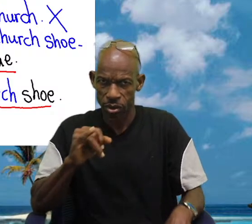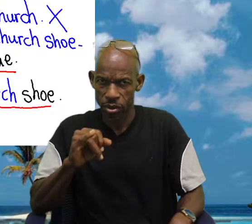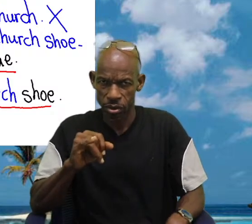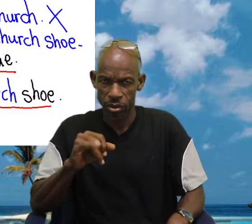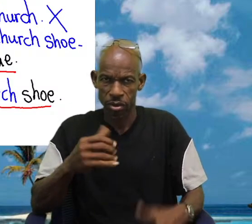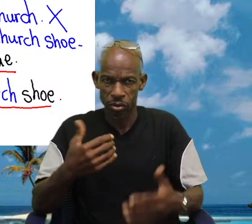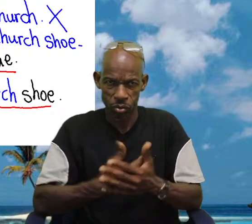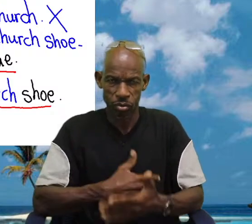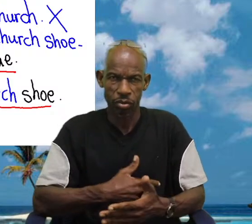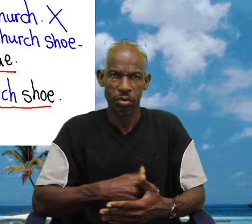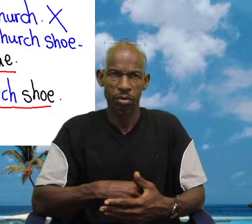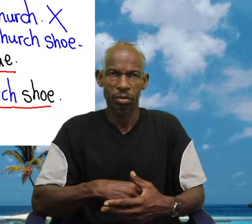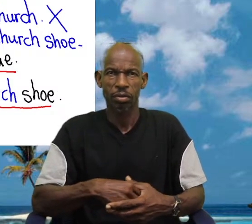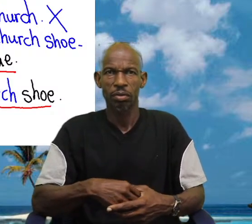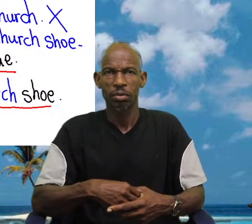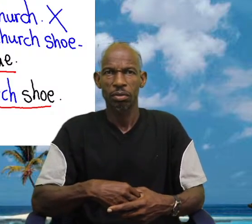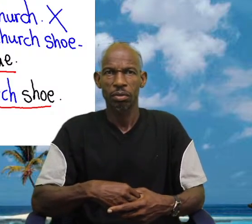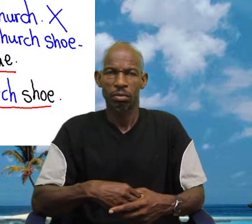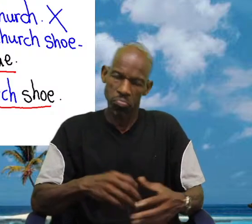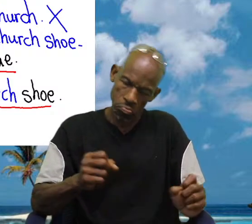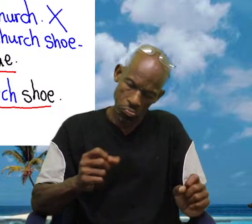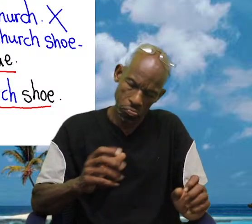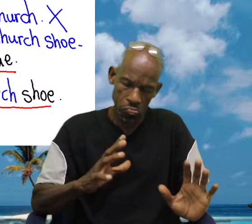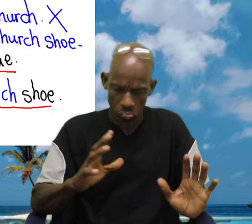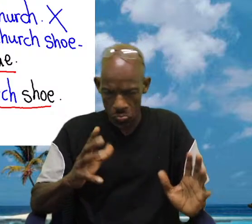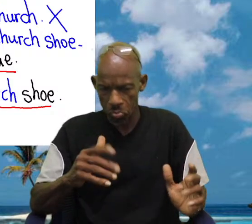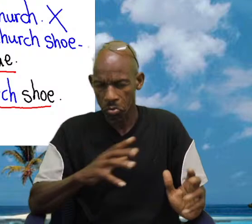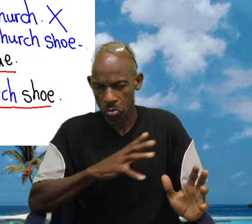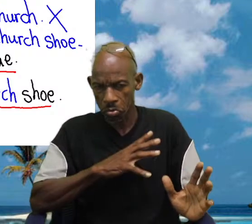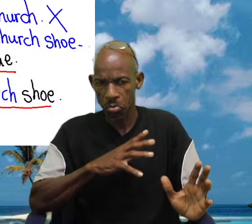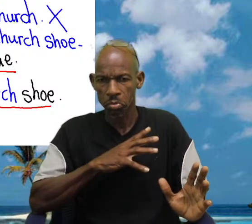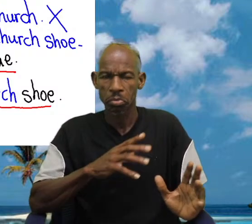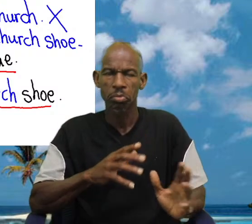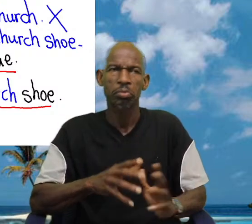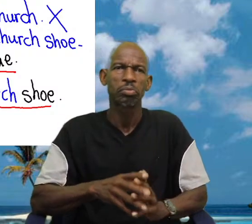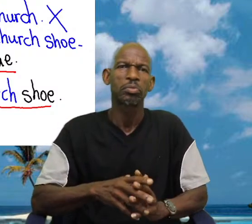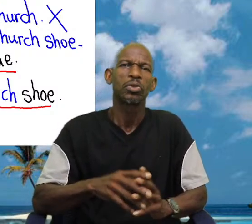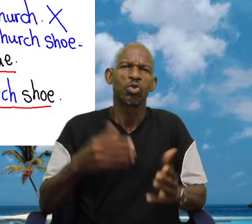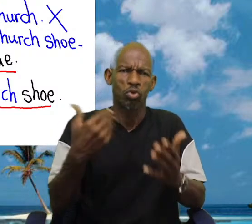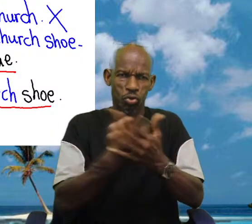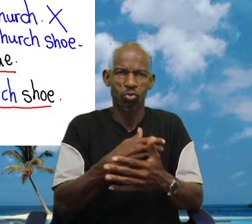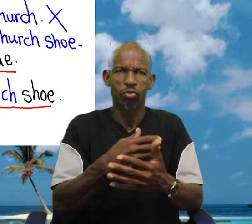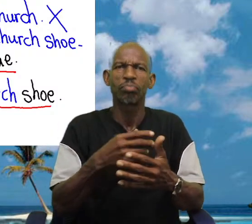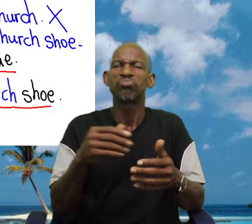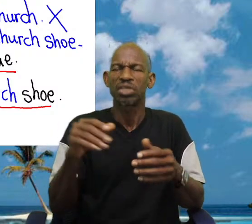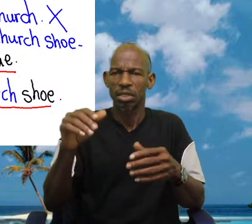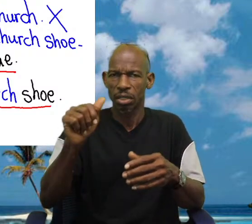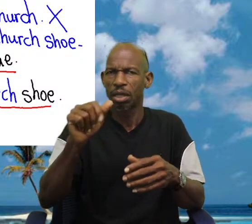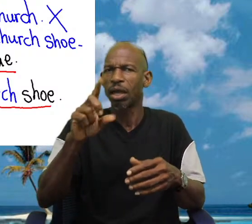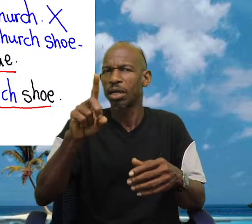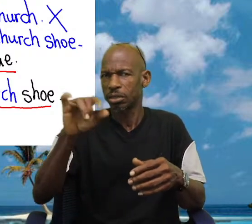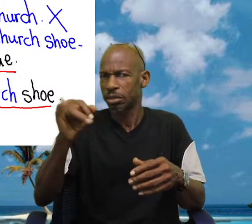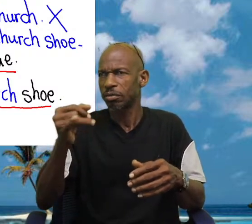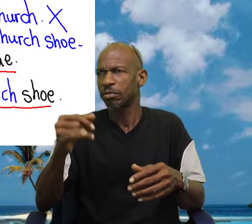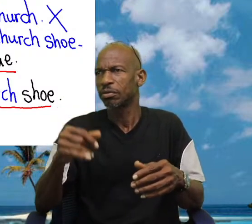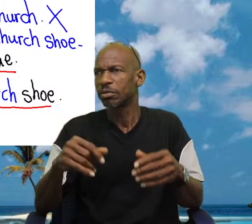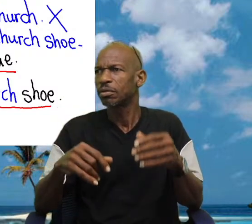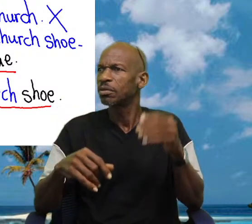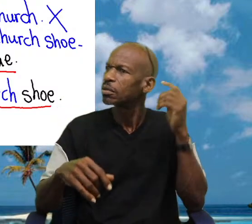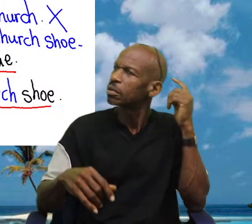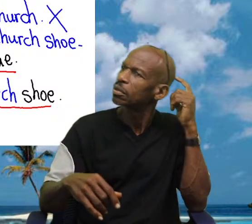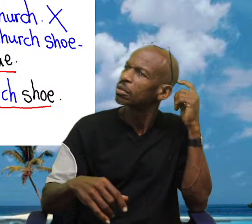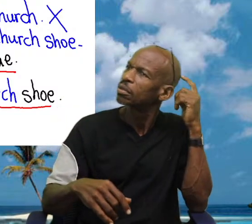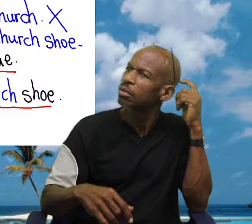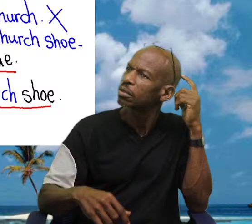new. Yes, the church shoe is new. Yes, so new is an adjective also. So I can say that the